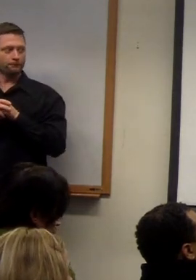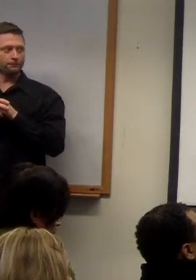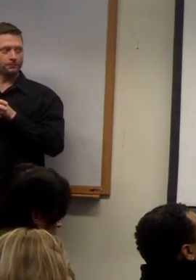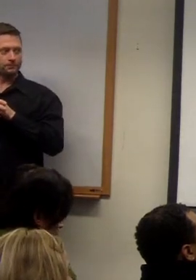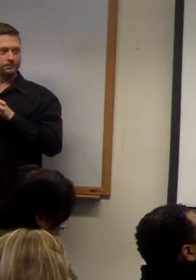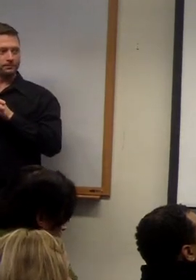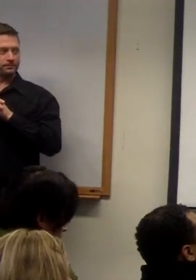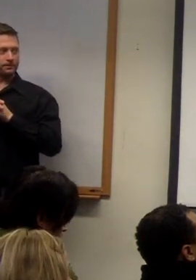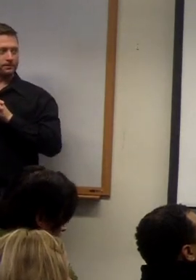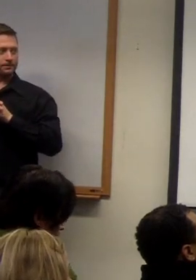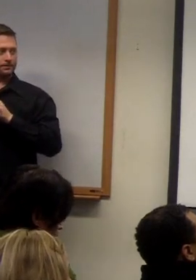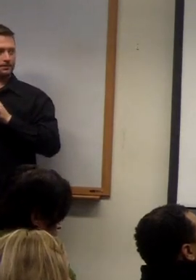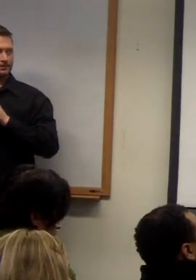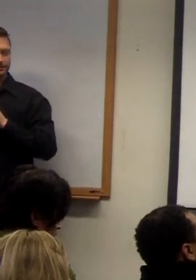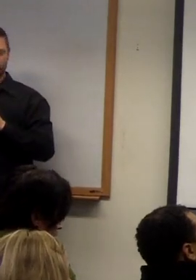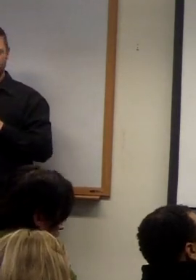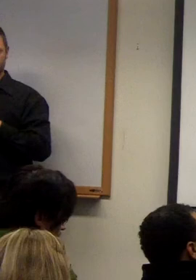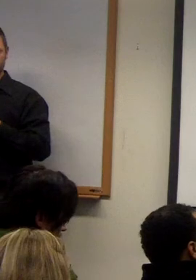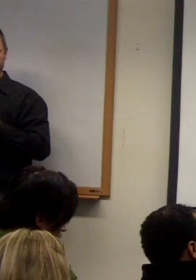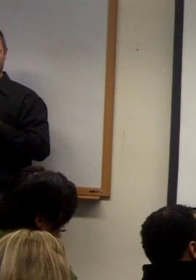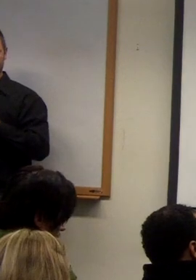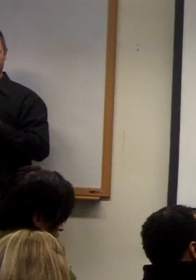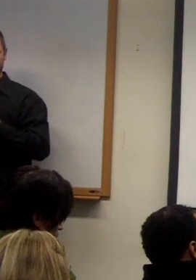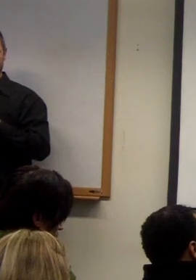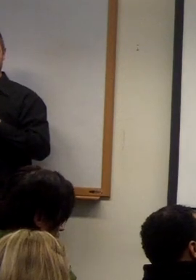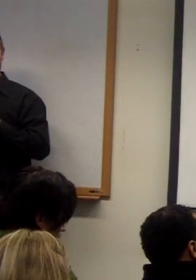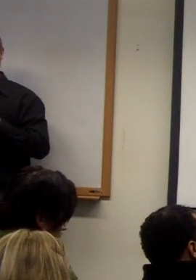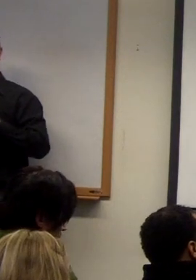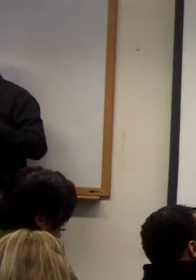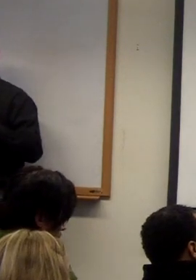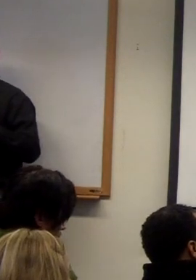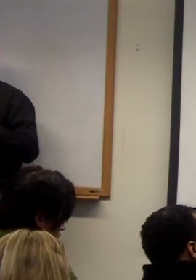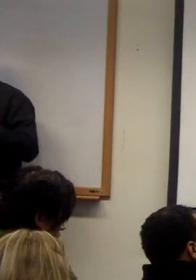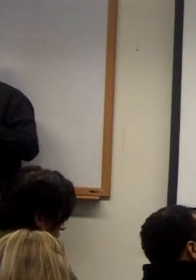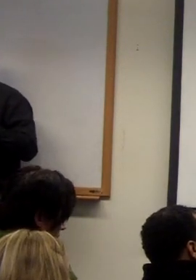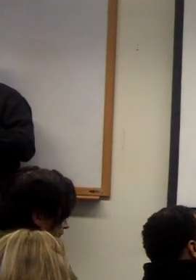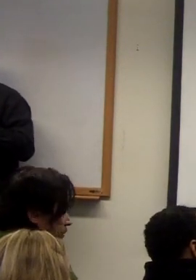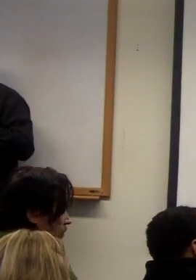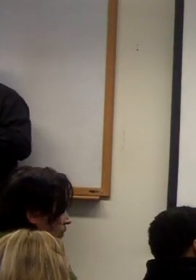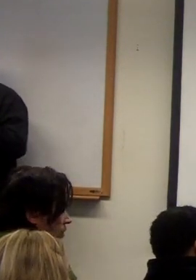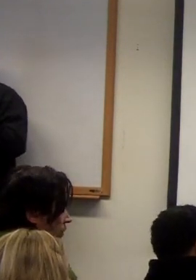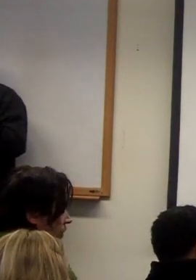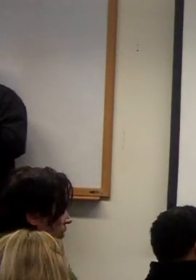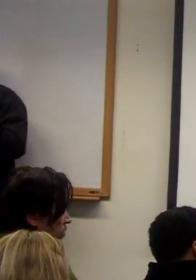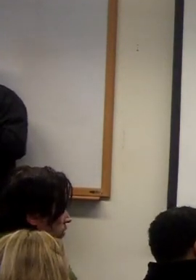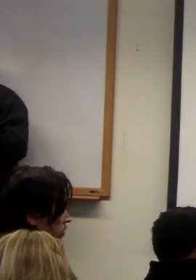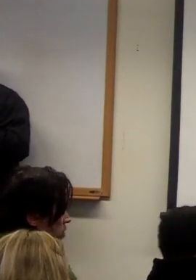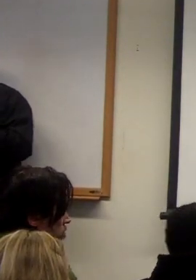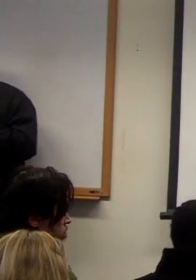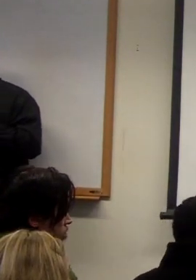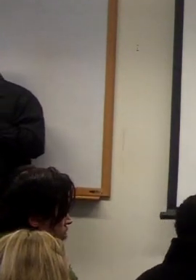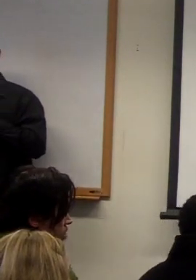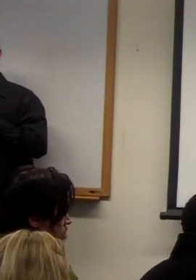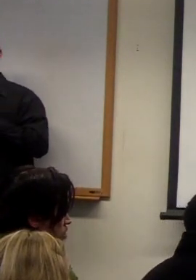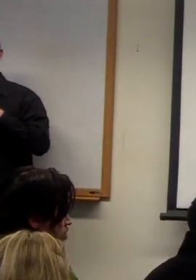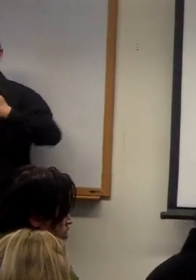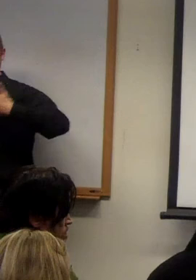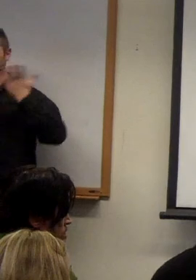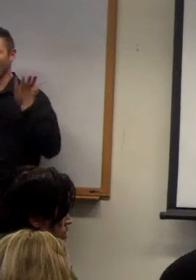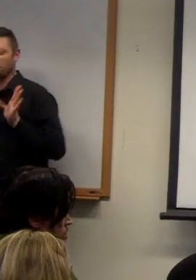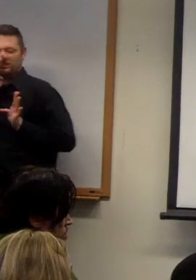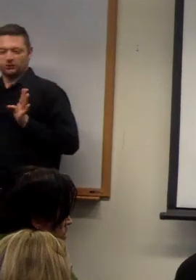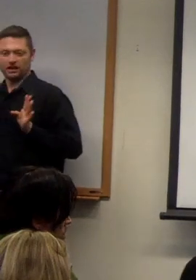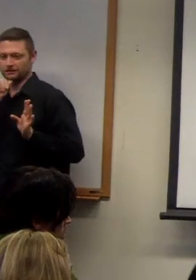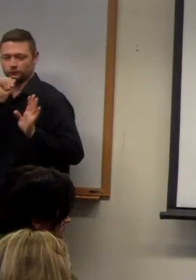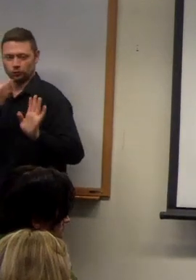yourself. To deny that in anyone else is to deny yourself. And I swear, if you leave this room and you're not talking to each other and trying to figure out how to